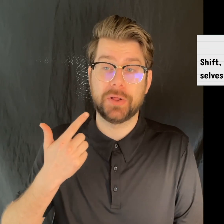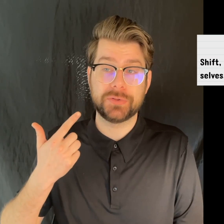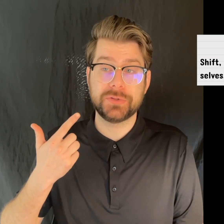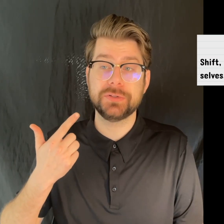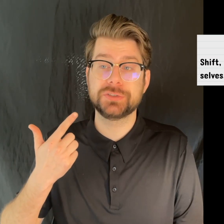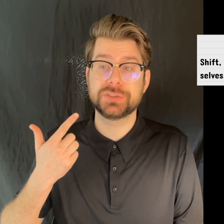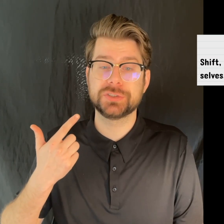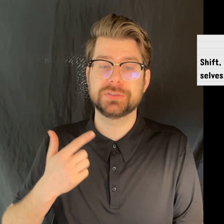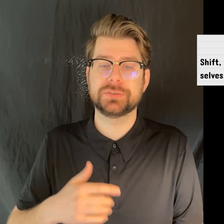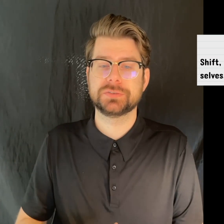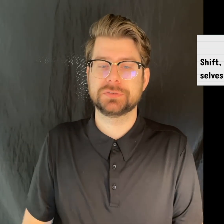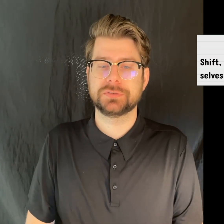Welsh,